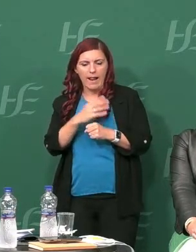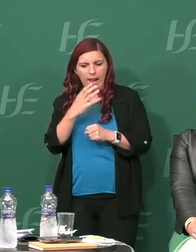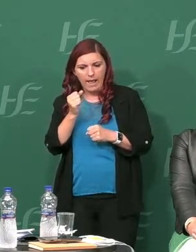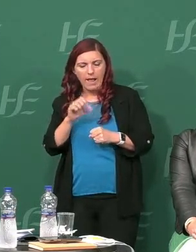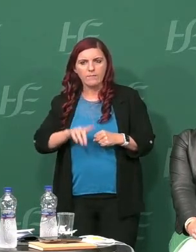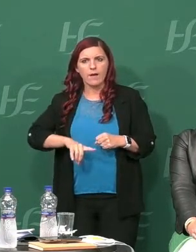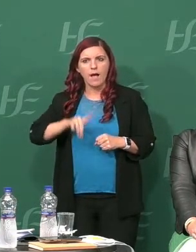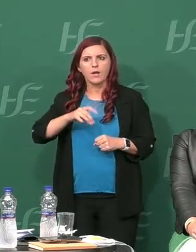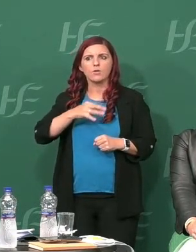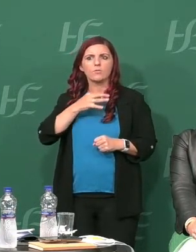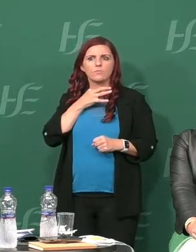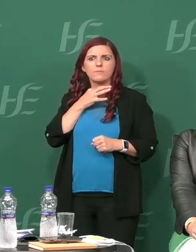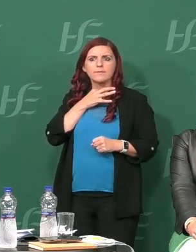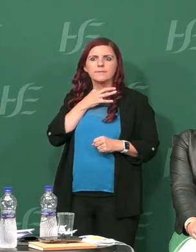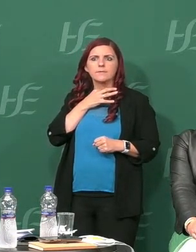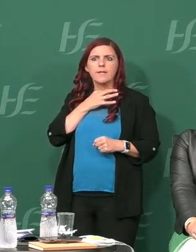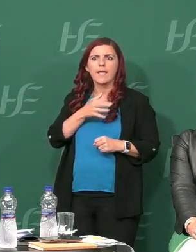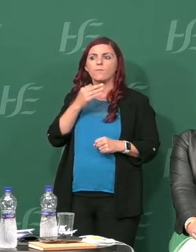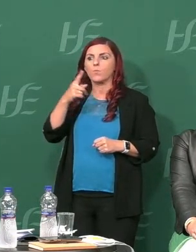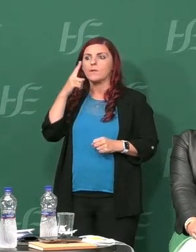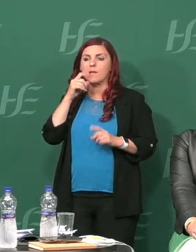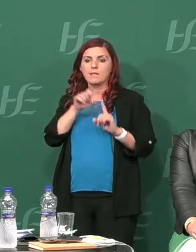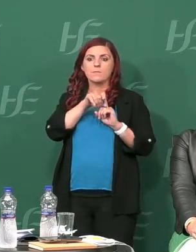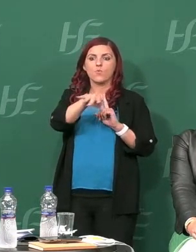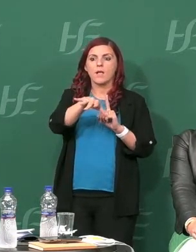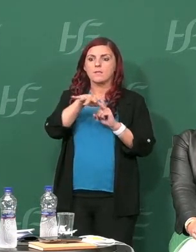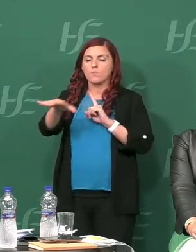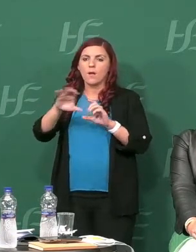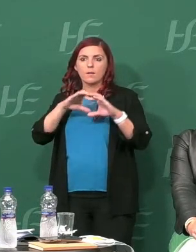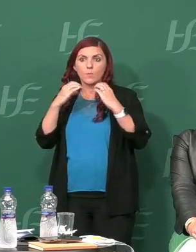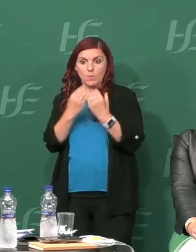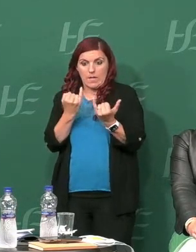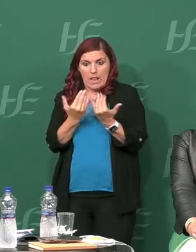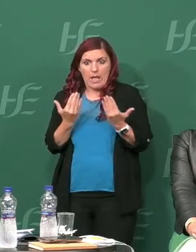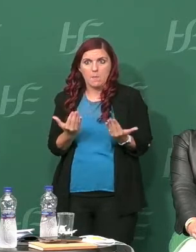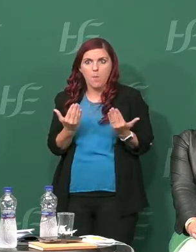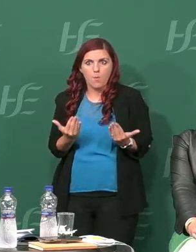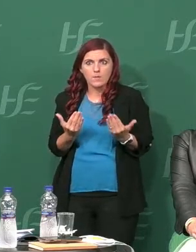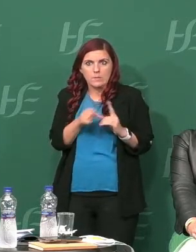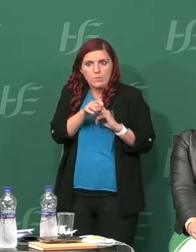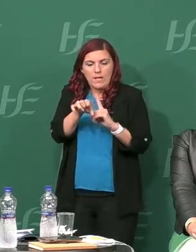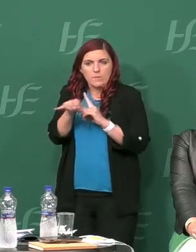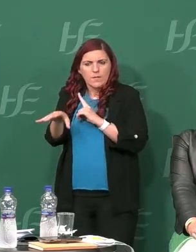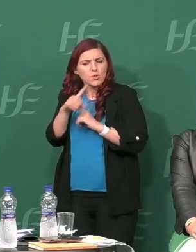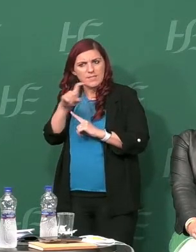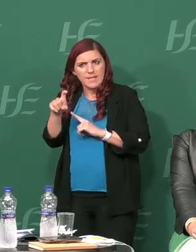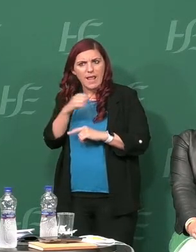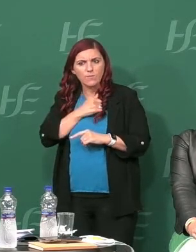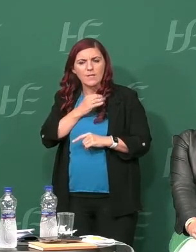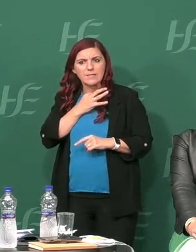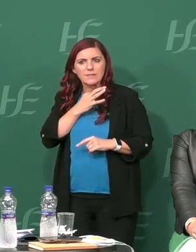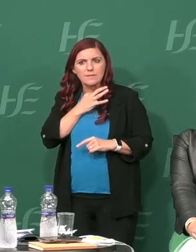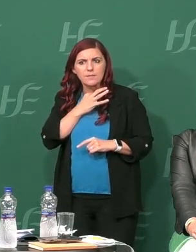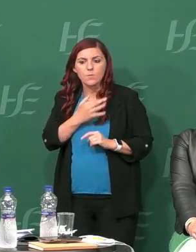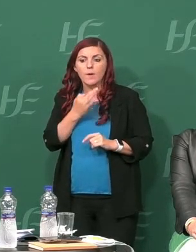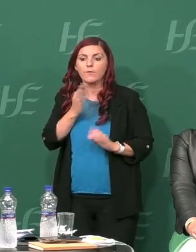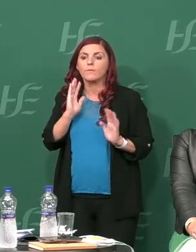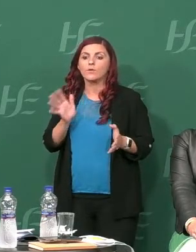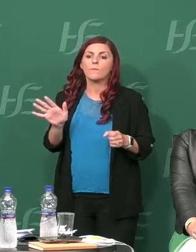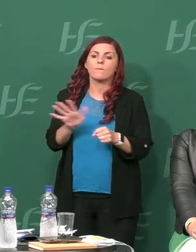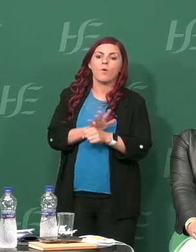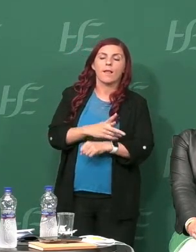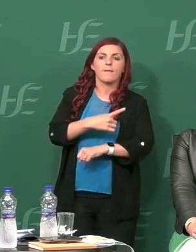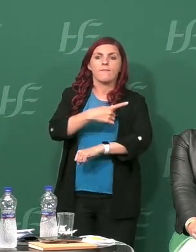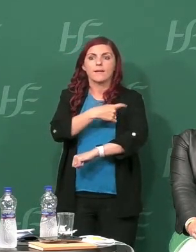with the highest level of transmission that we're seeing in the communities at the moment. So if you are fully vaccinated and out of your period and